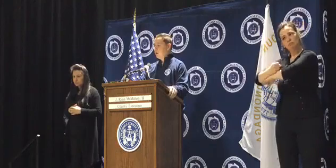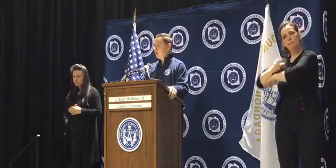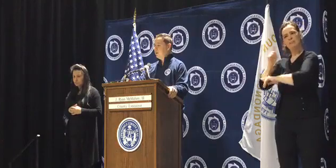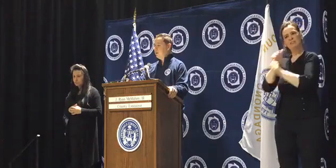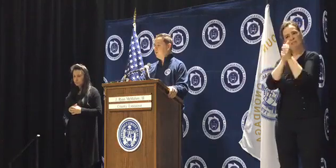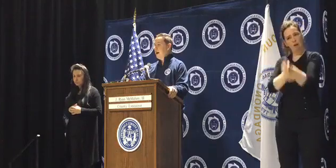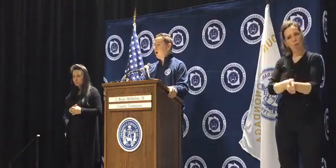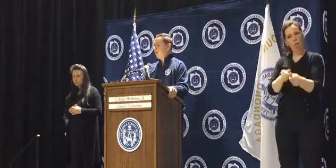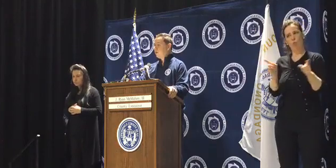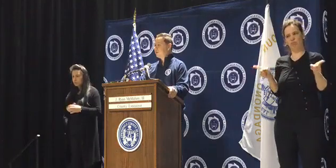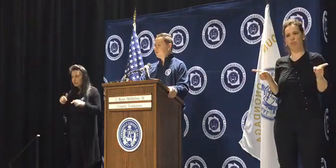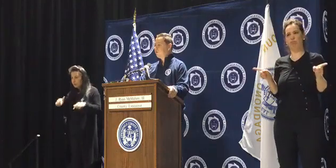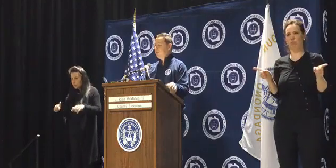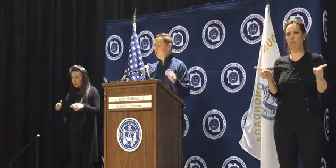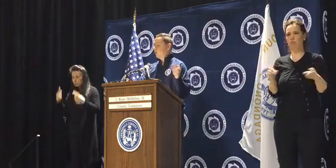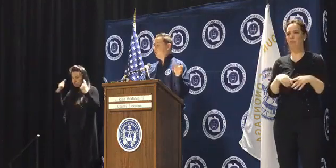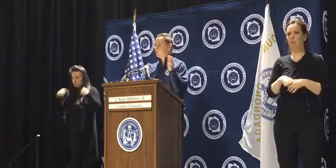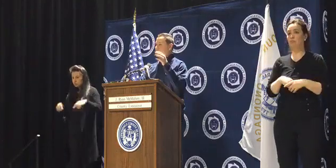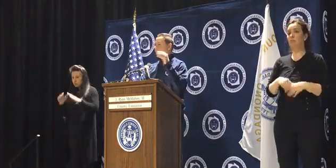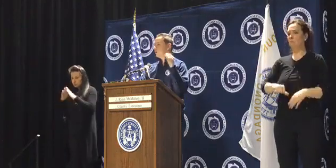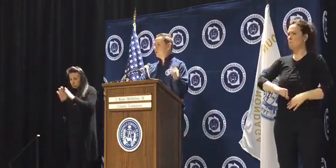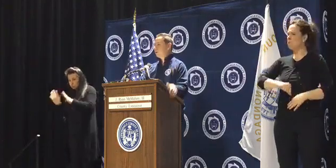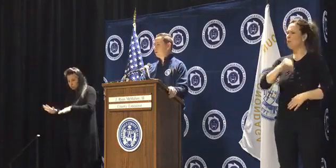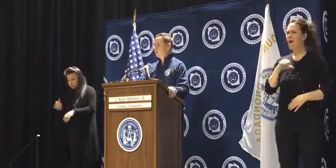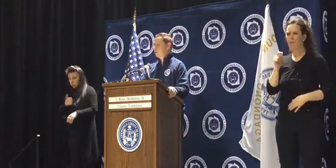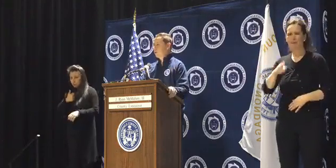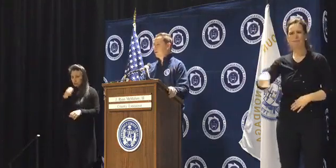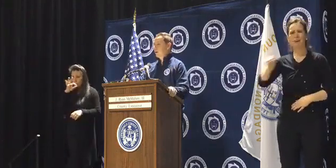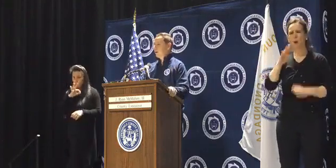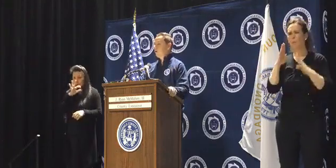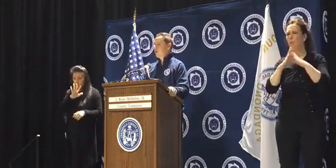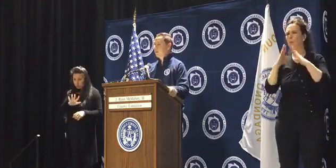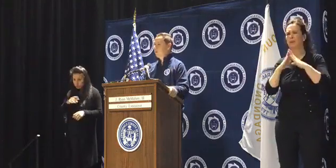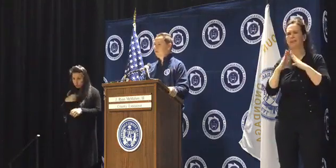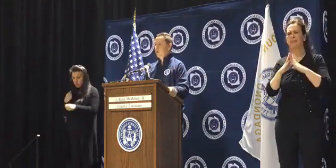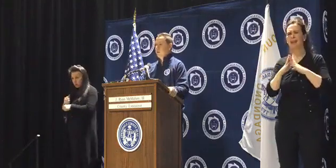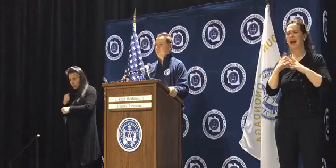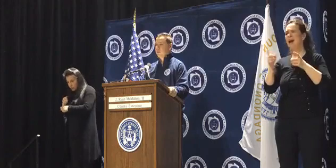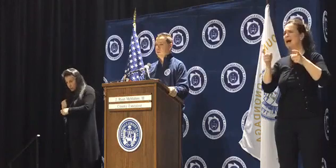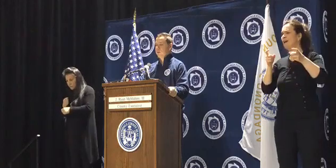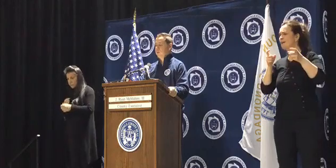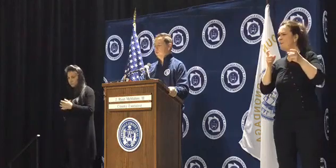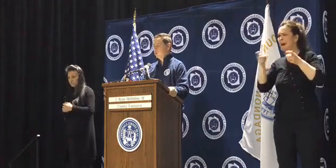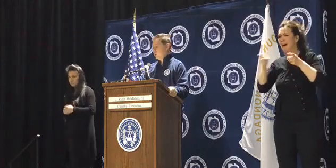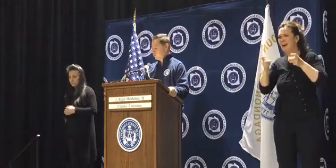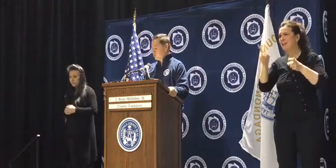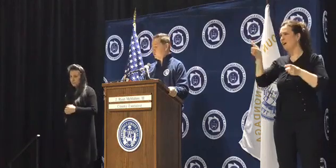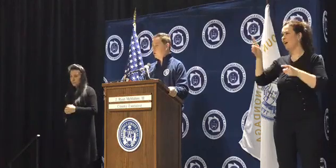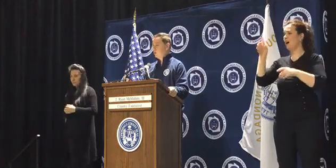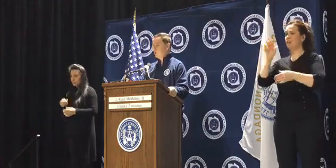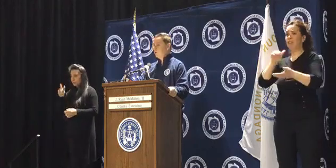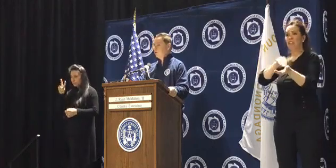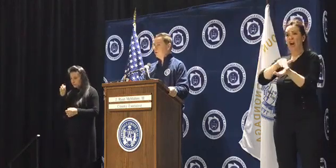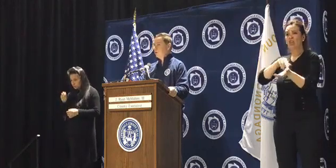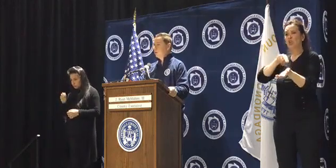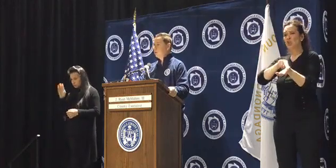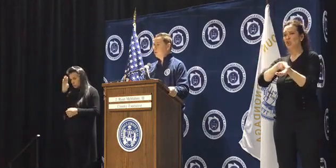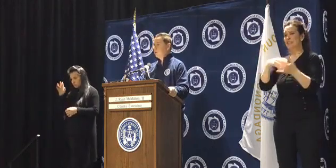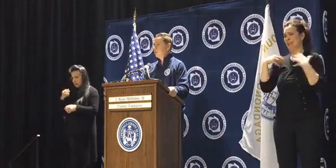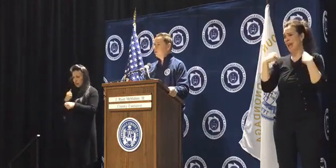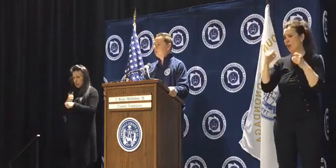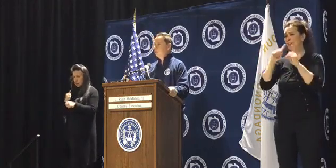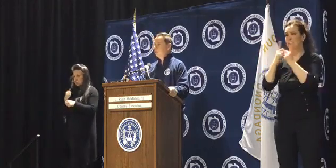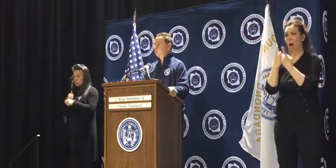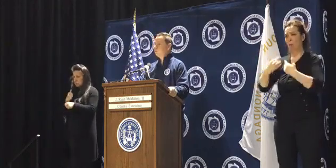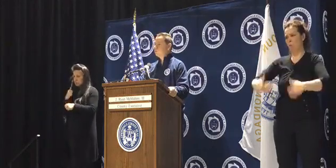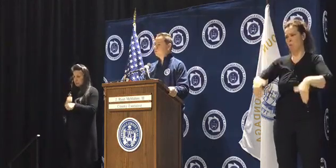of our, my office, these people have been working for 20 straight days, and I know you guys have too. I think I've seen most of you every day, so. I want to give people the